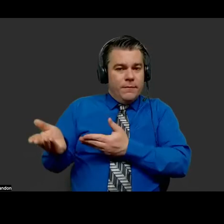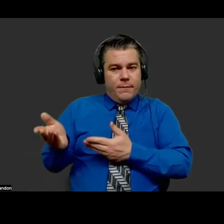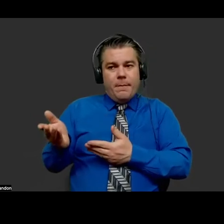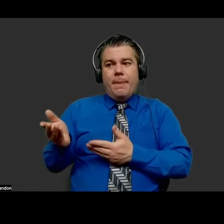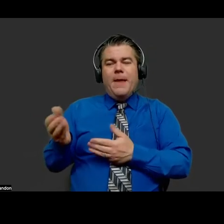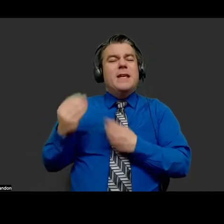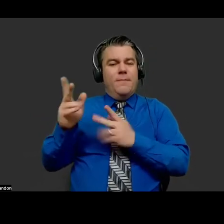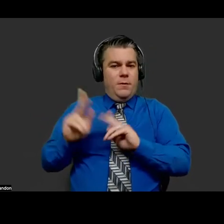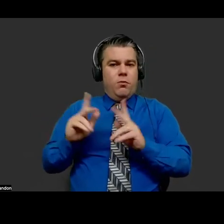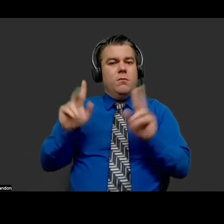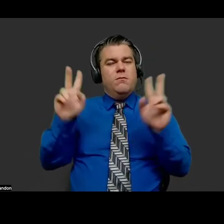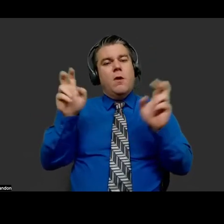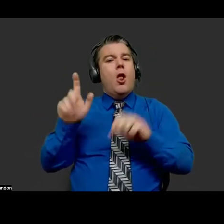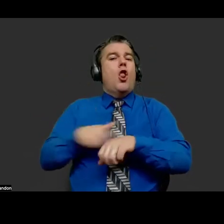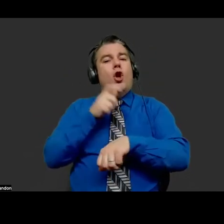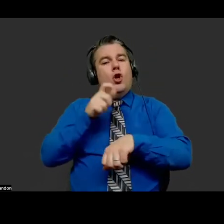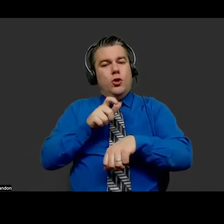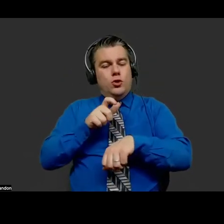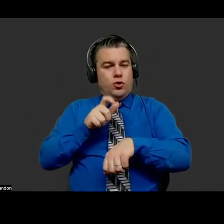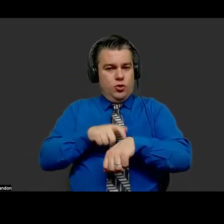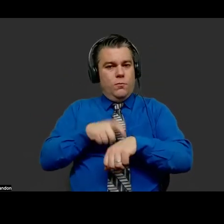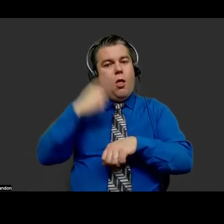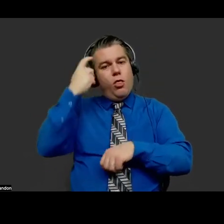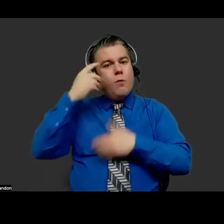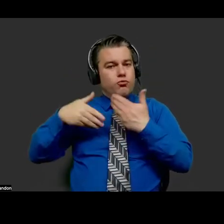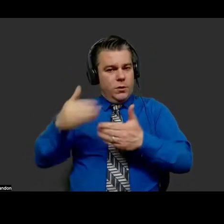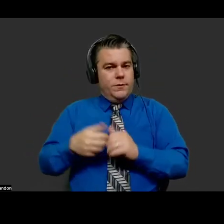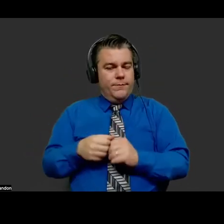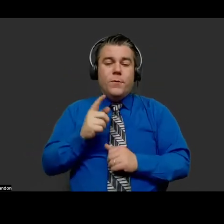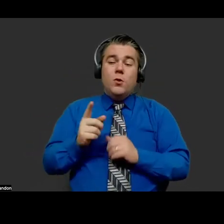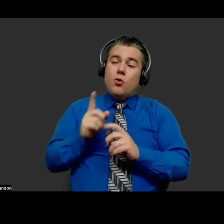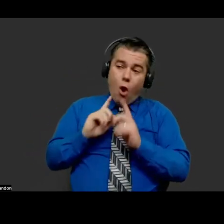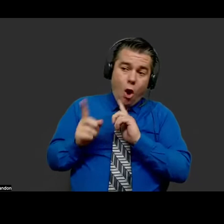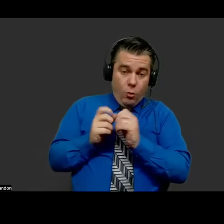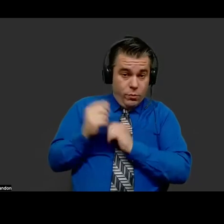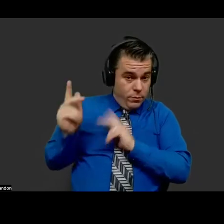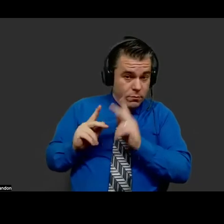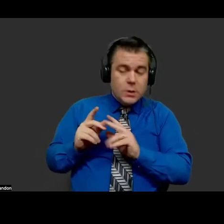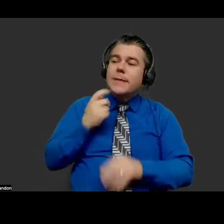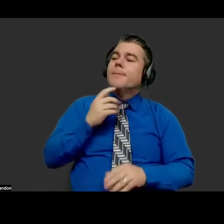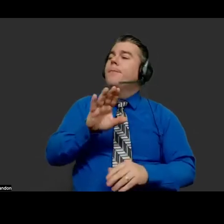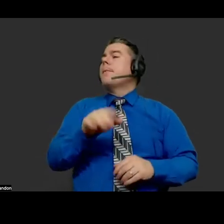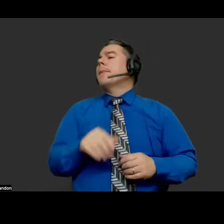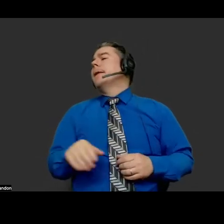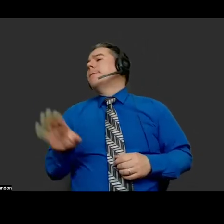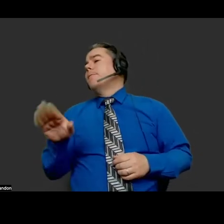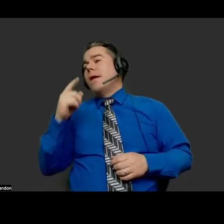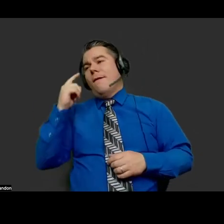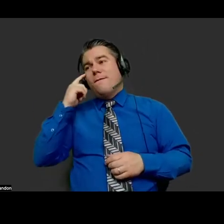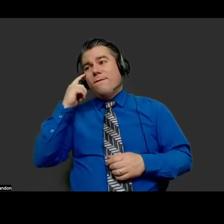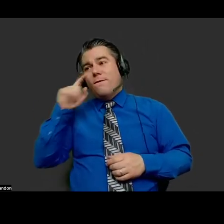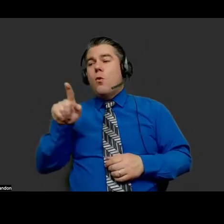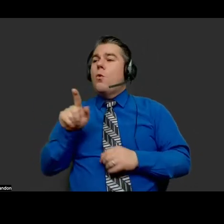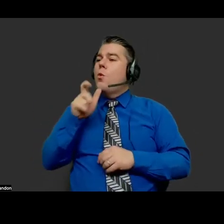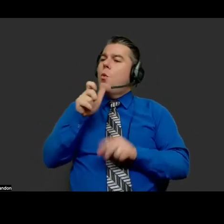people long-term thought processes here. When you're talking to people, say, this is for the person